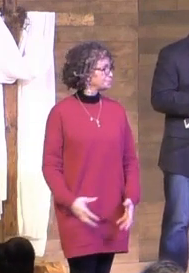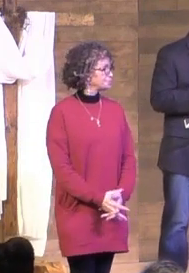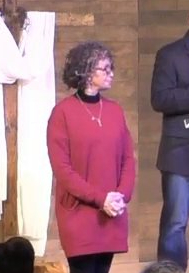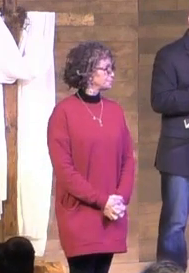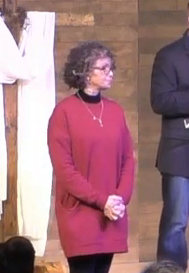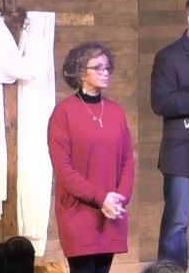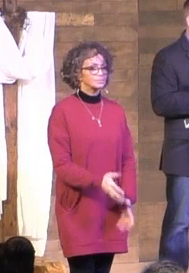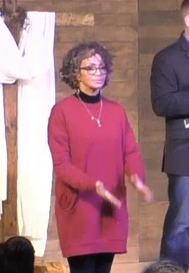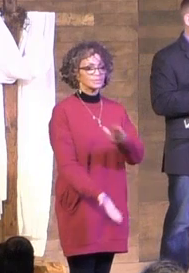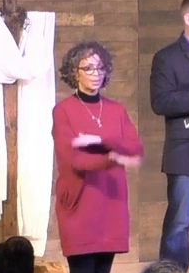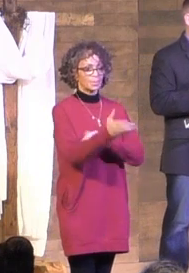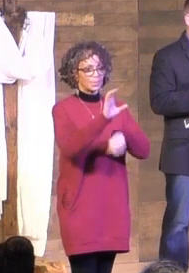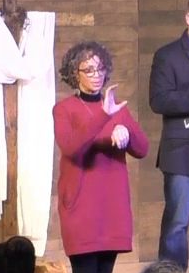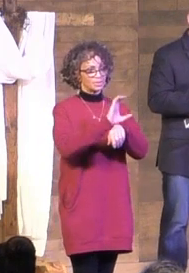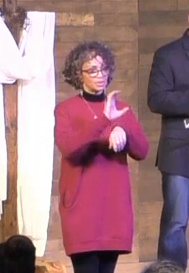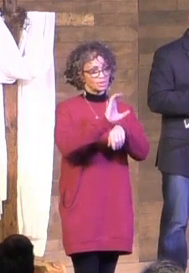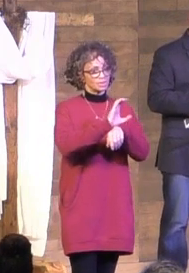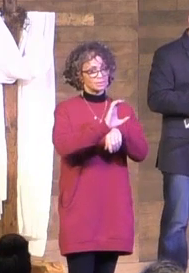Good morning, church.